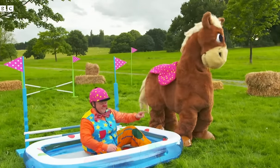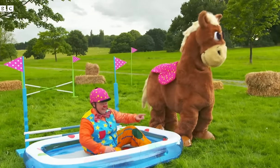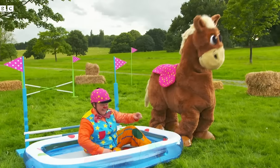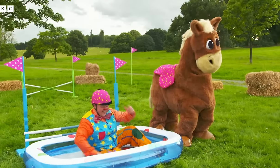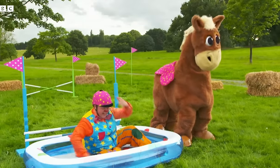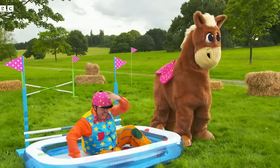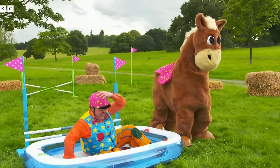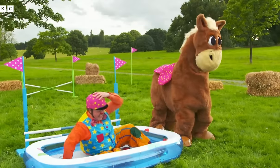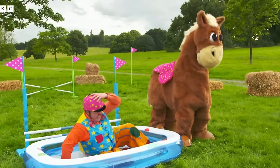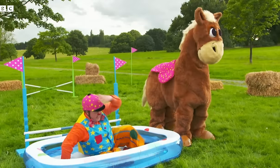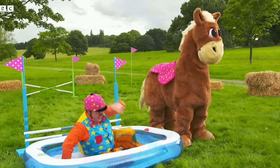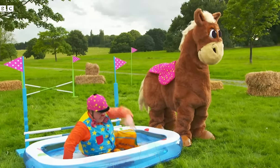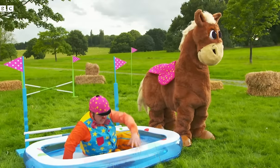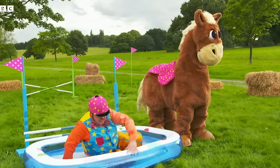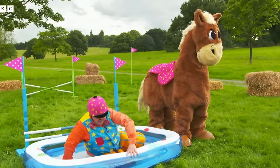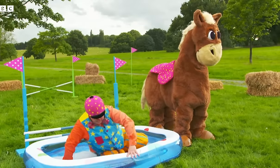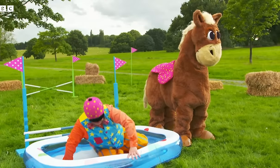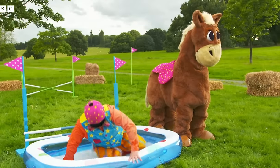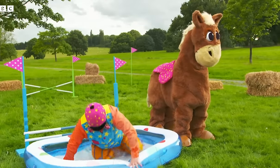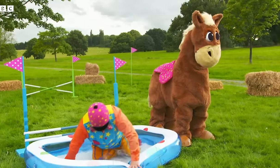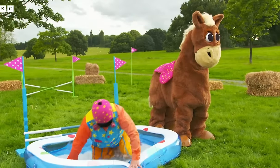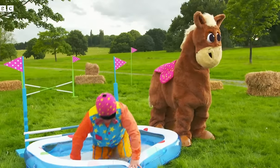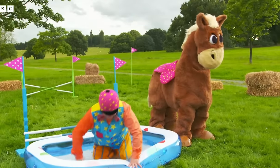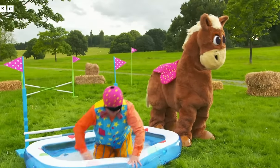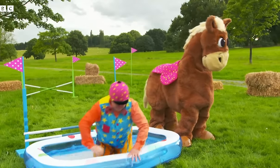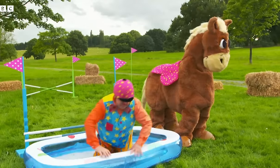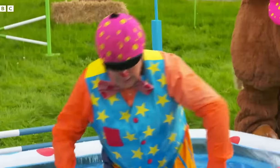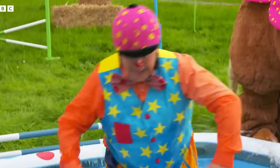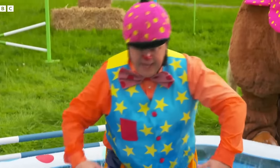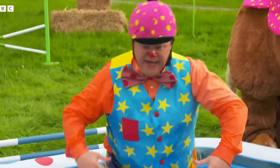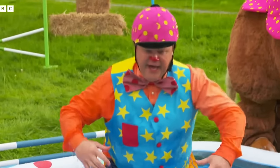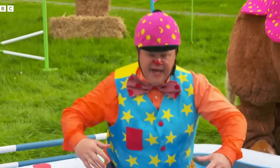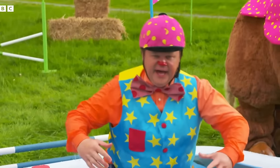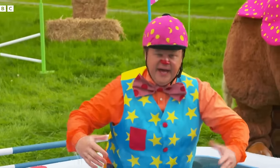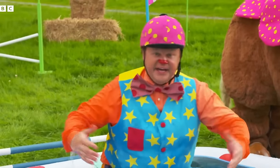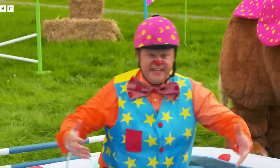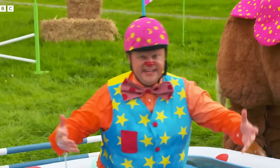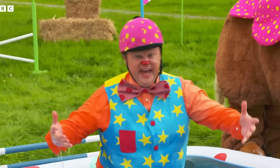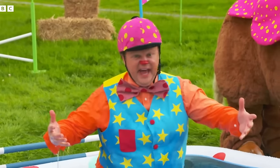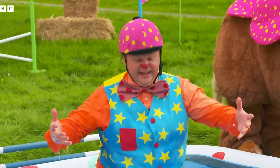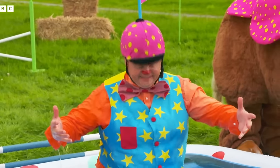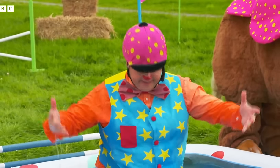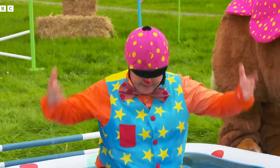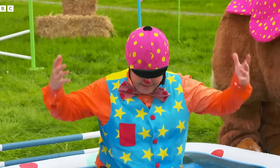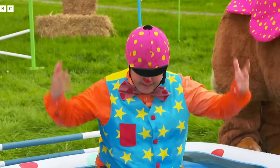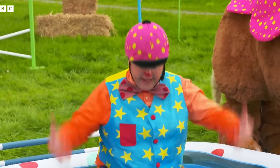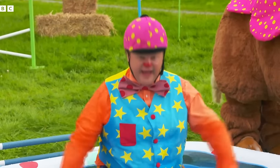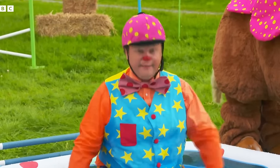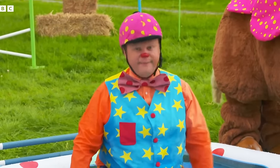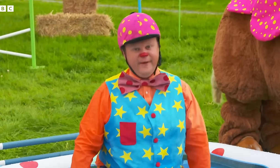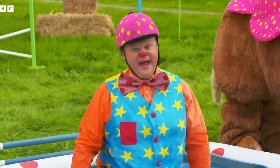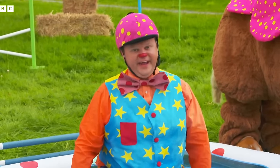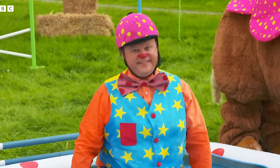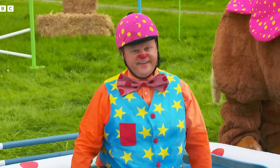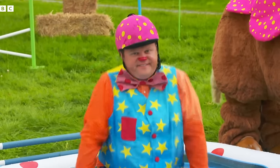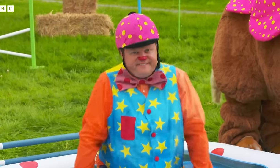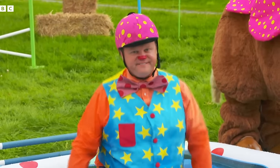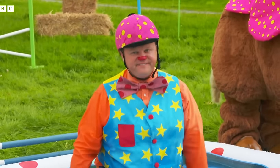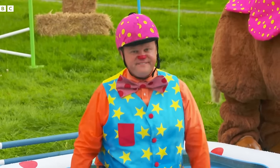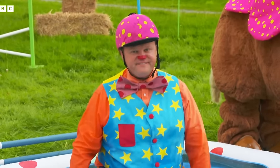Cheeky Spotty, you're all wet, Mr. Tumble. Yes, I am wet. Before we